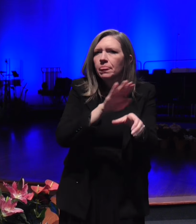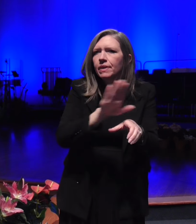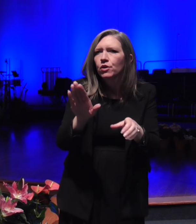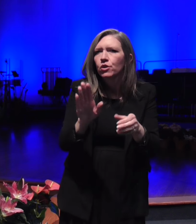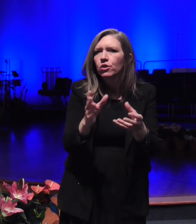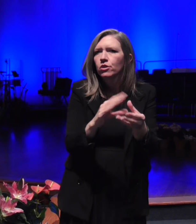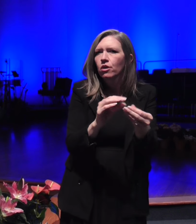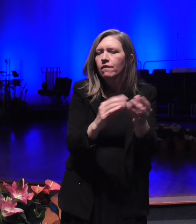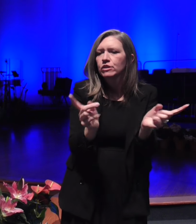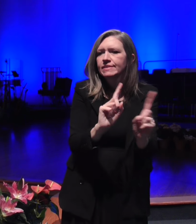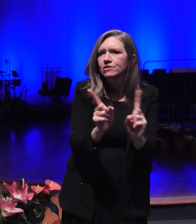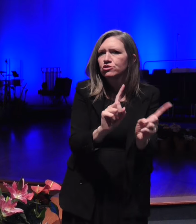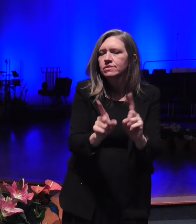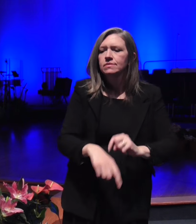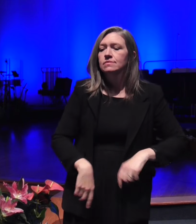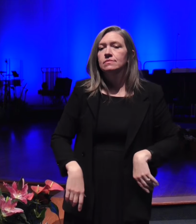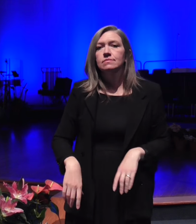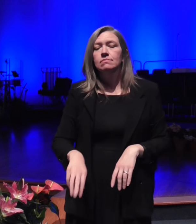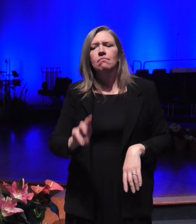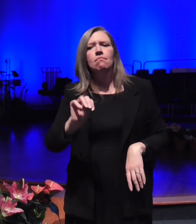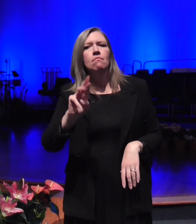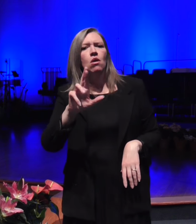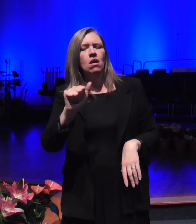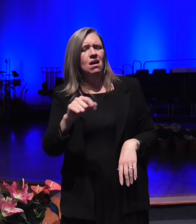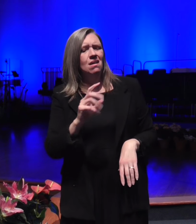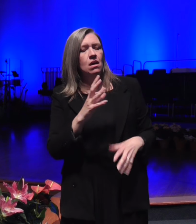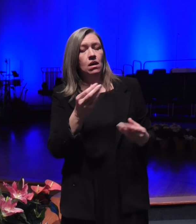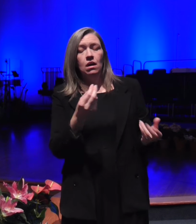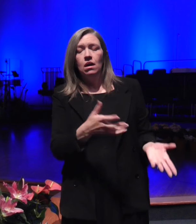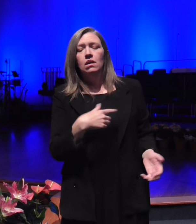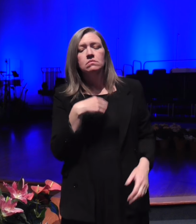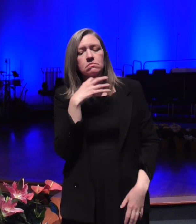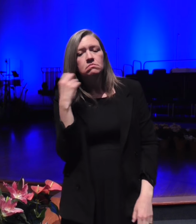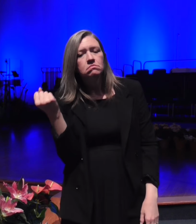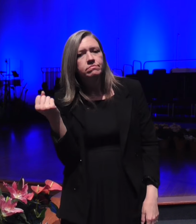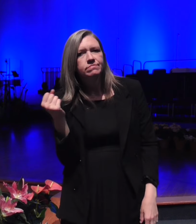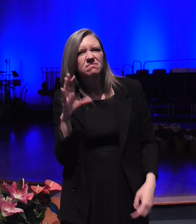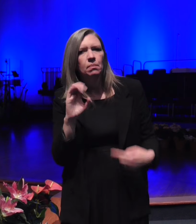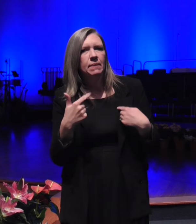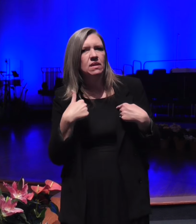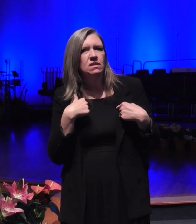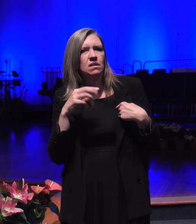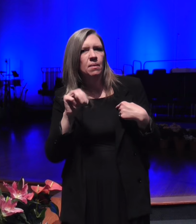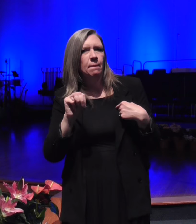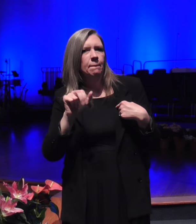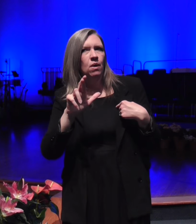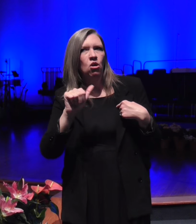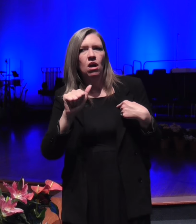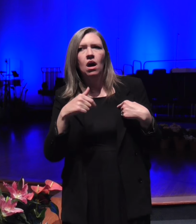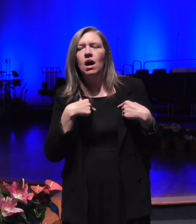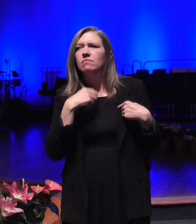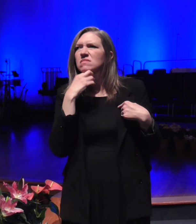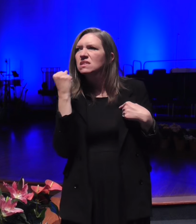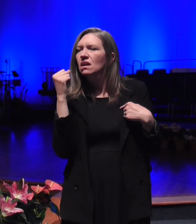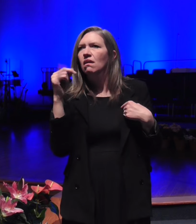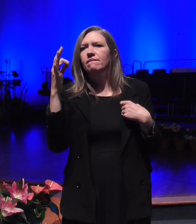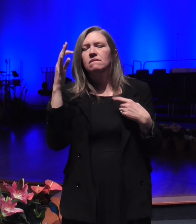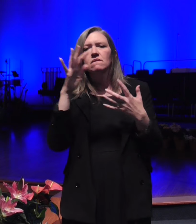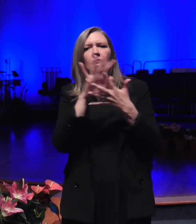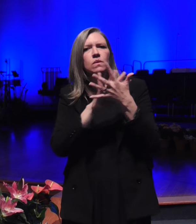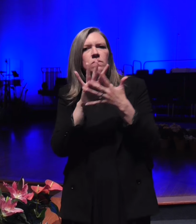Buddha, I am so tired of being Mara. I'm so sick of illusion. I feel like a